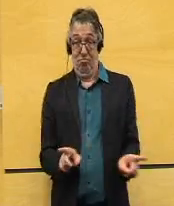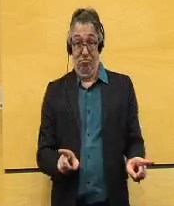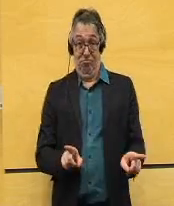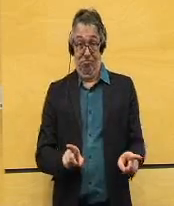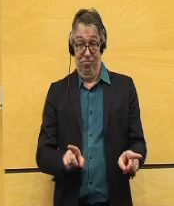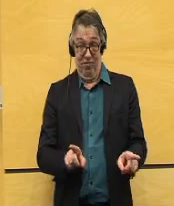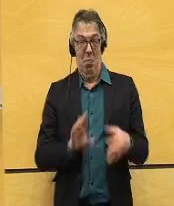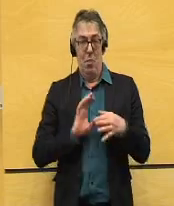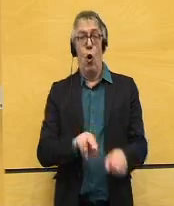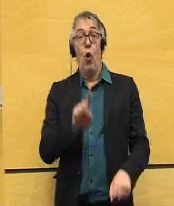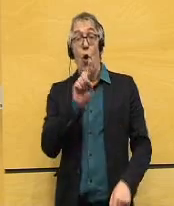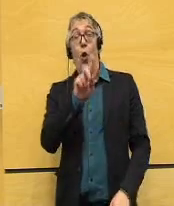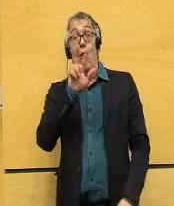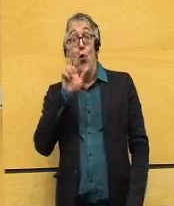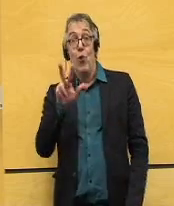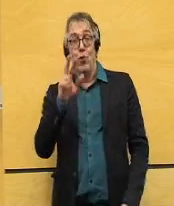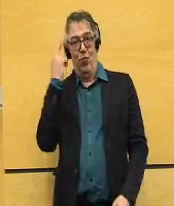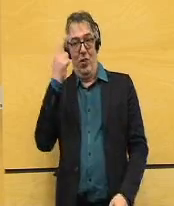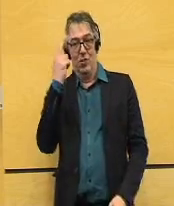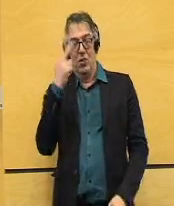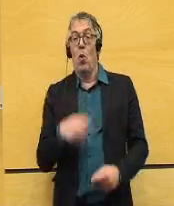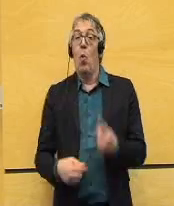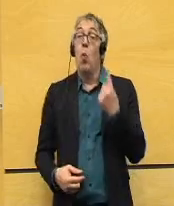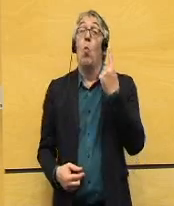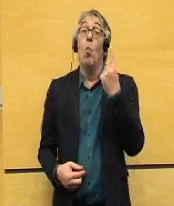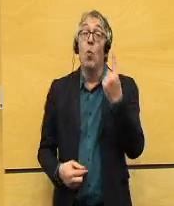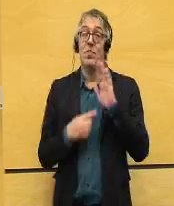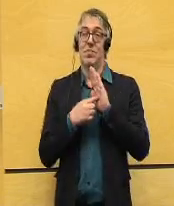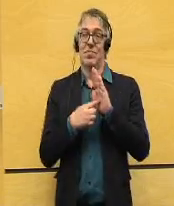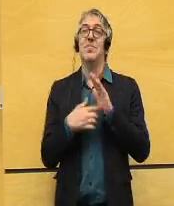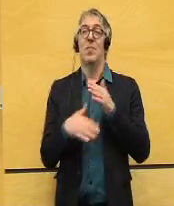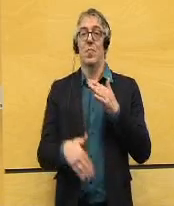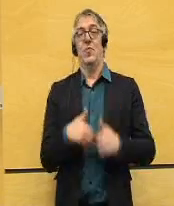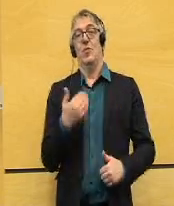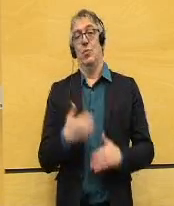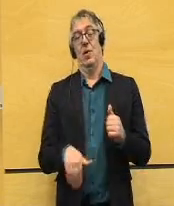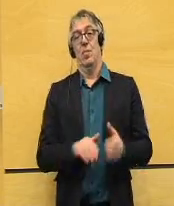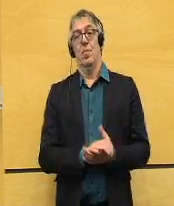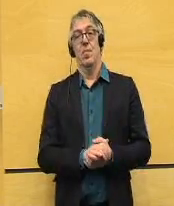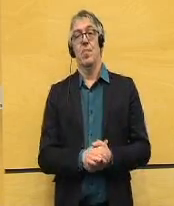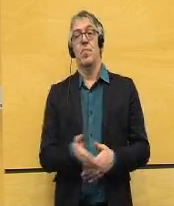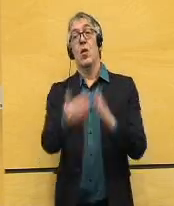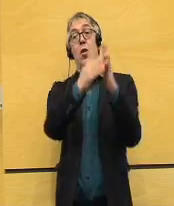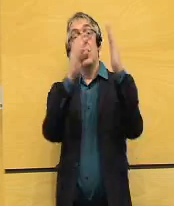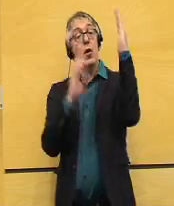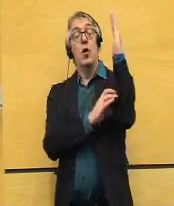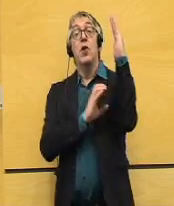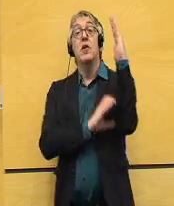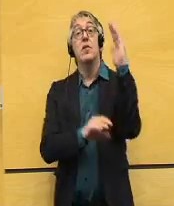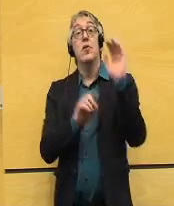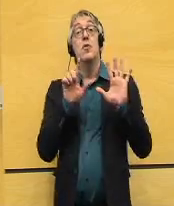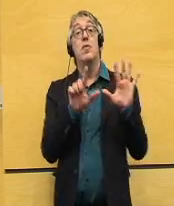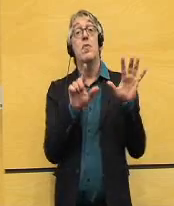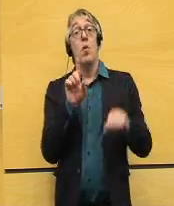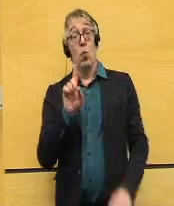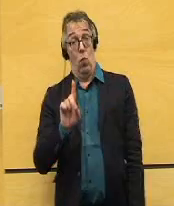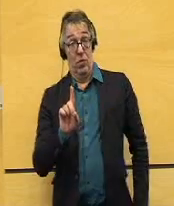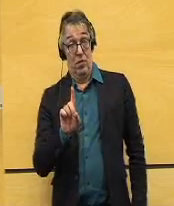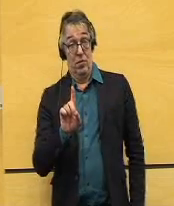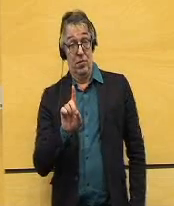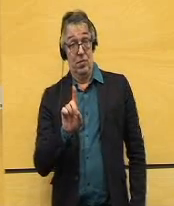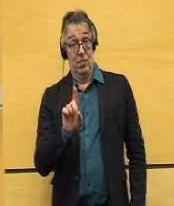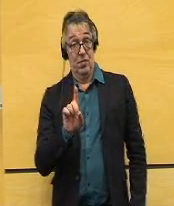grounds, and one of the grounds is disability. Section 71 of the most recent draft constitution